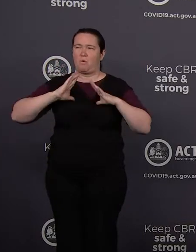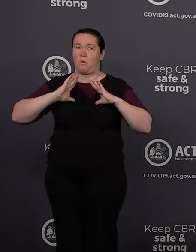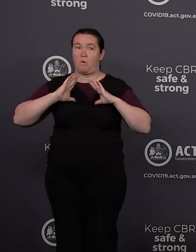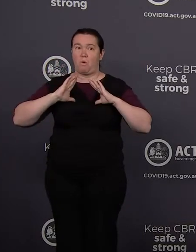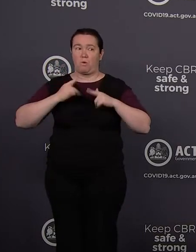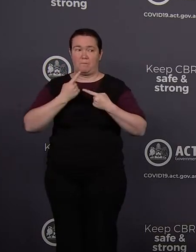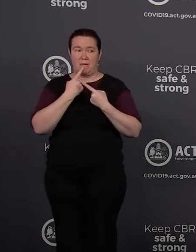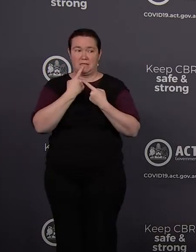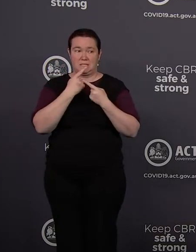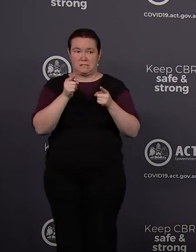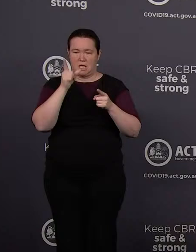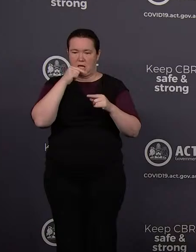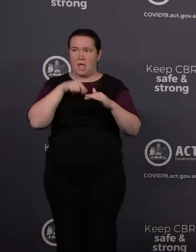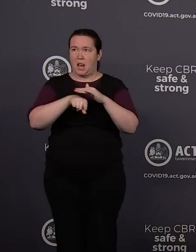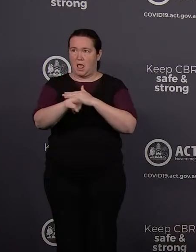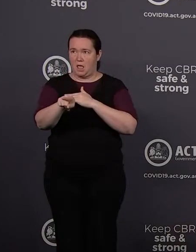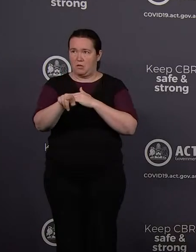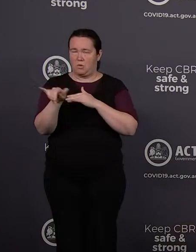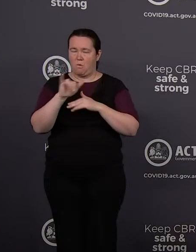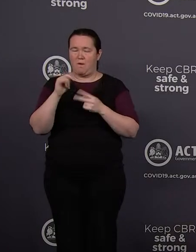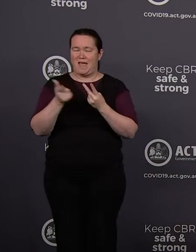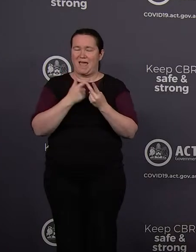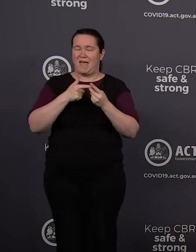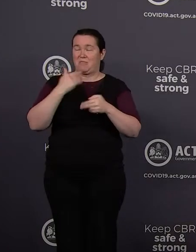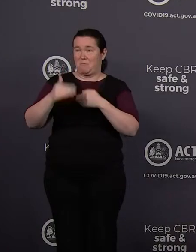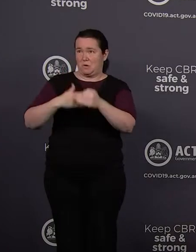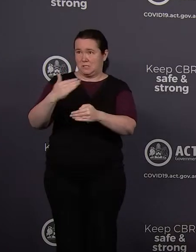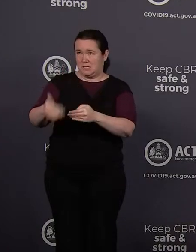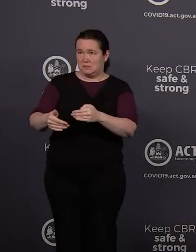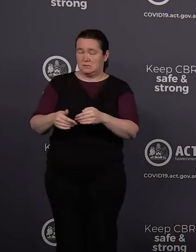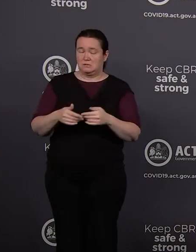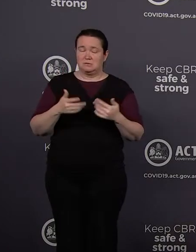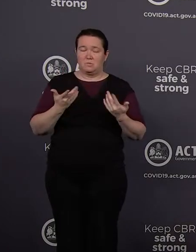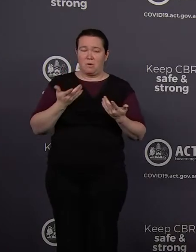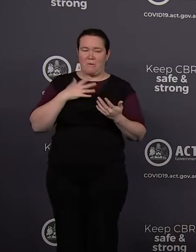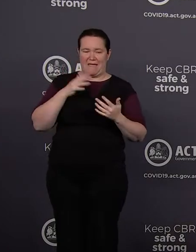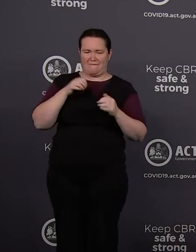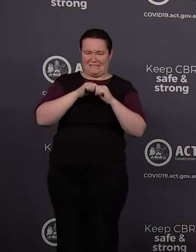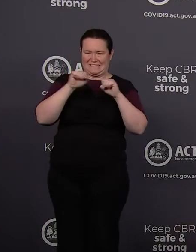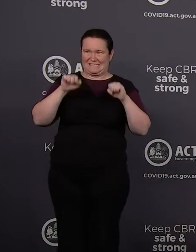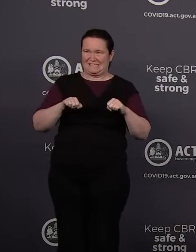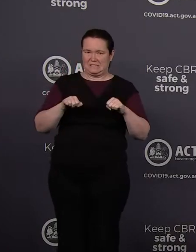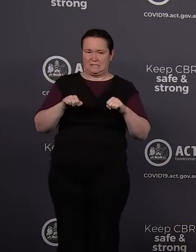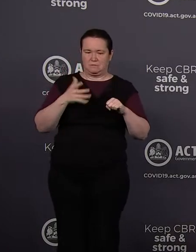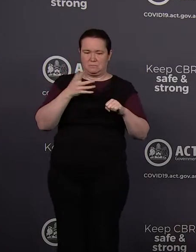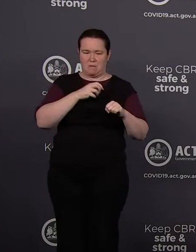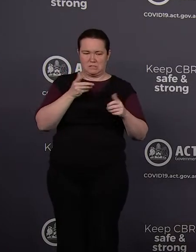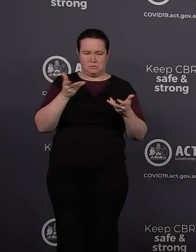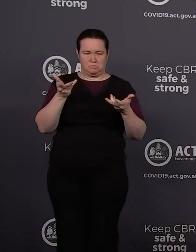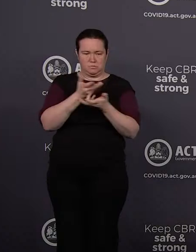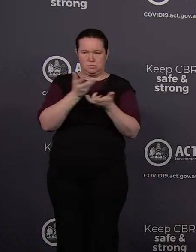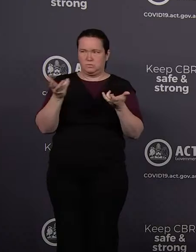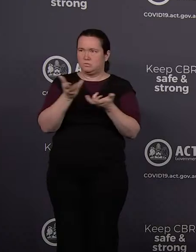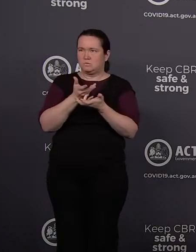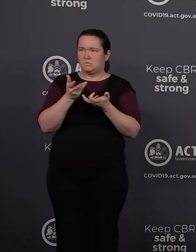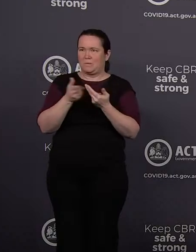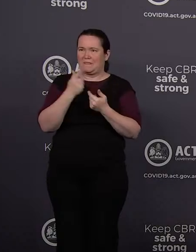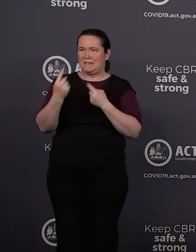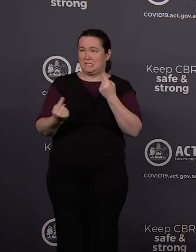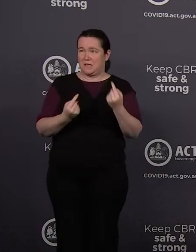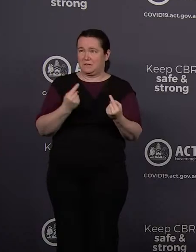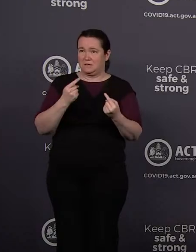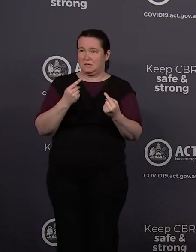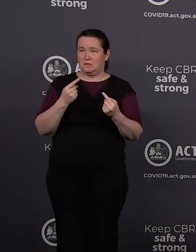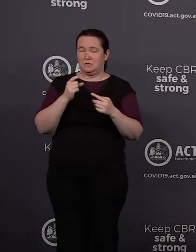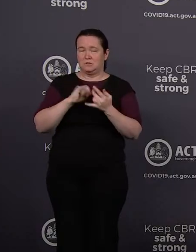notification or some other process to release them? So there's a systems interaction, as I understand, and so what's particularly important